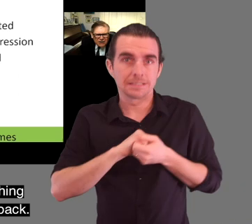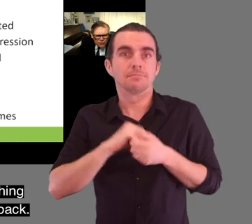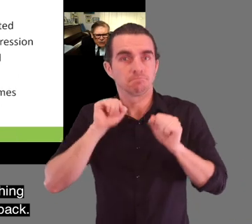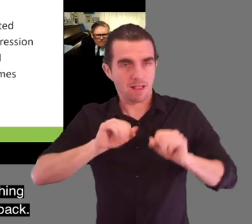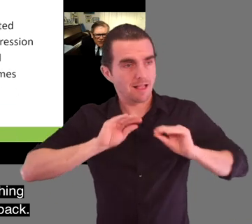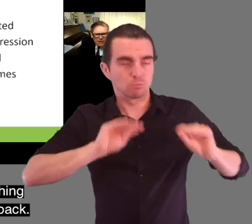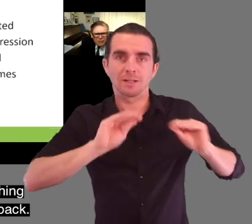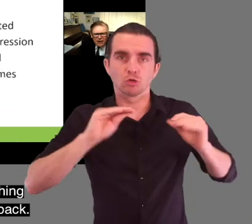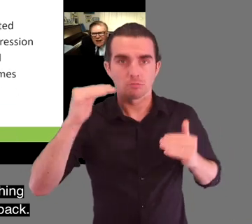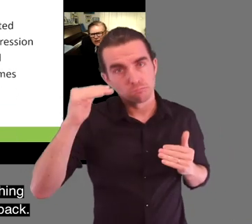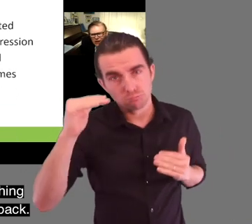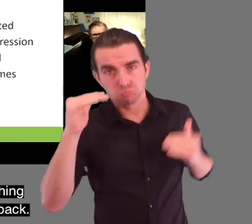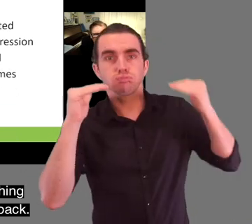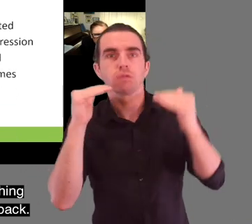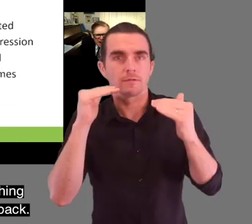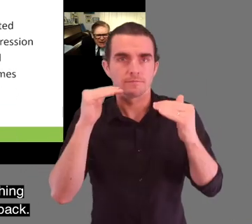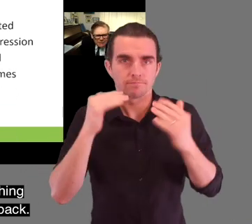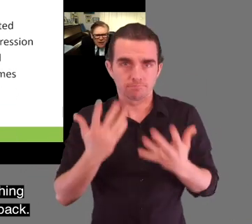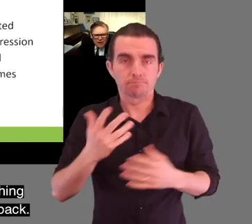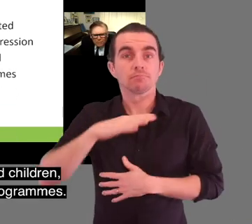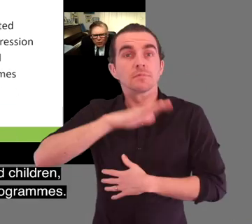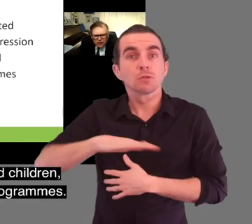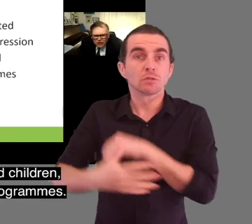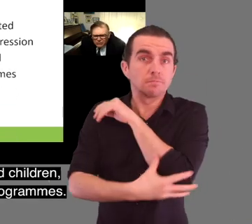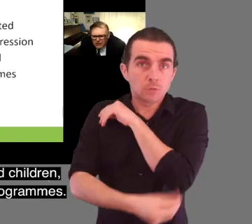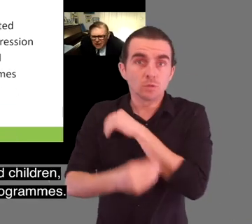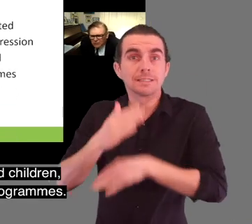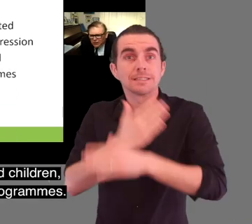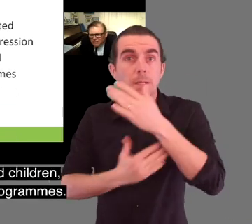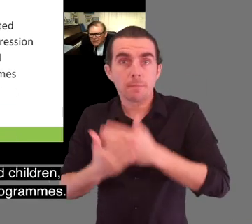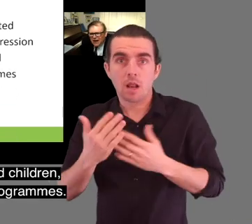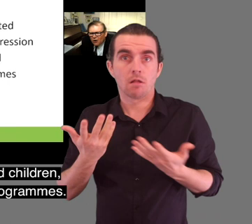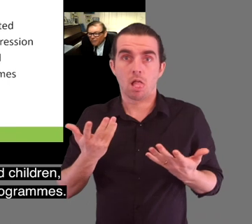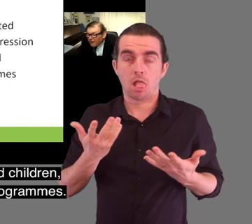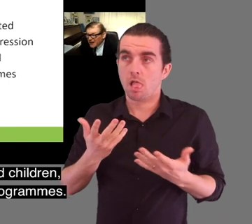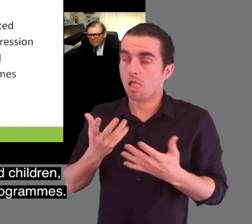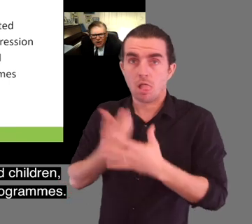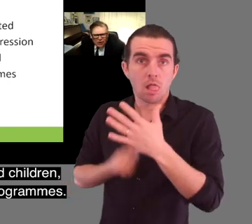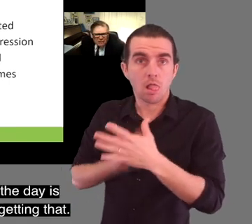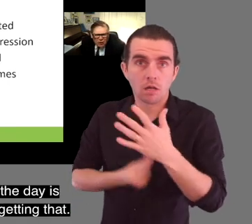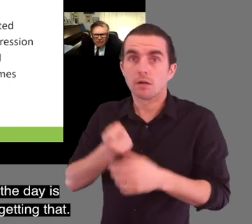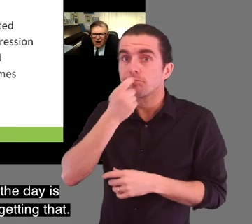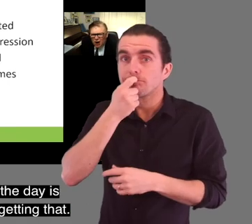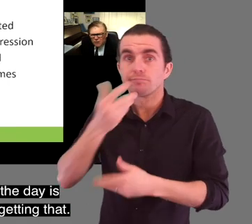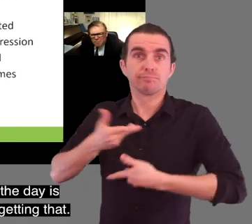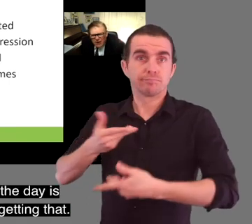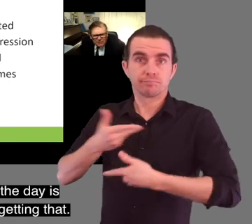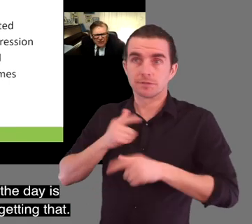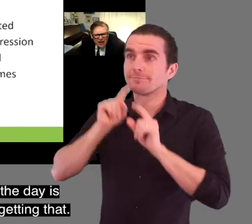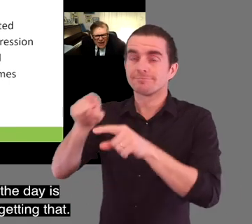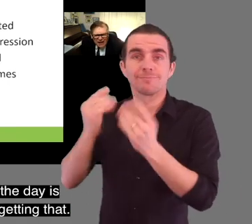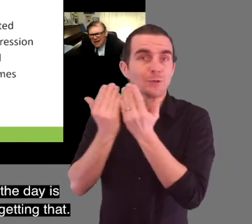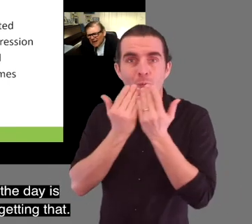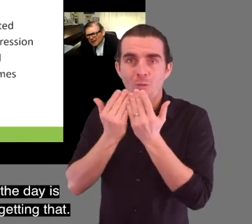really do something to bring education back. Poorer children, disabled children missed out on feeding programs. Often their only meal of